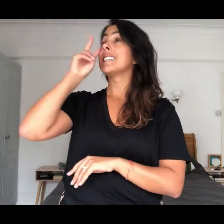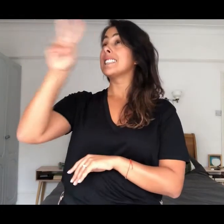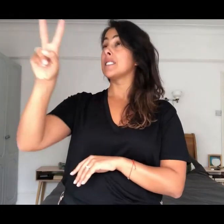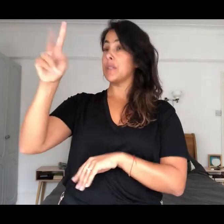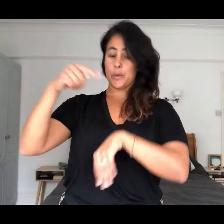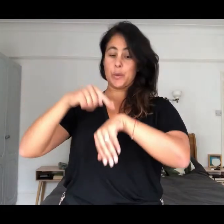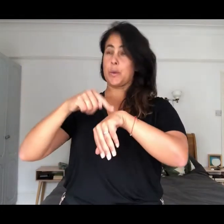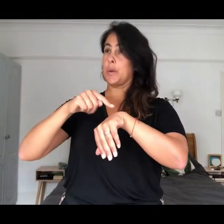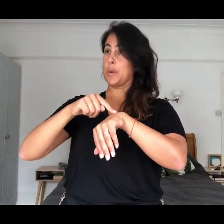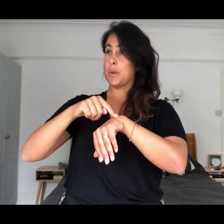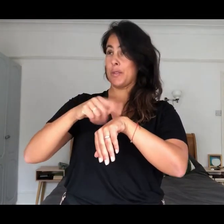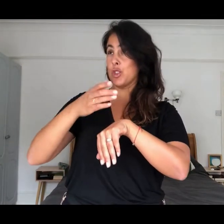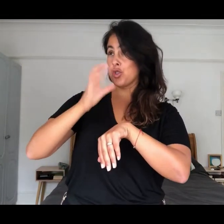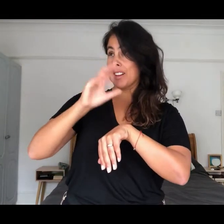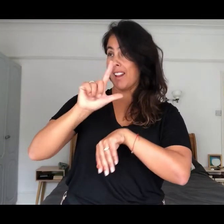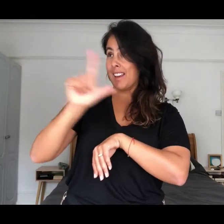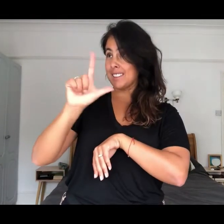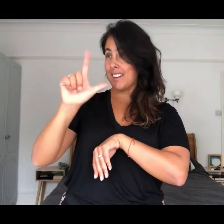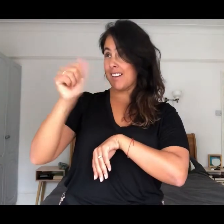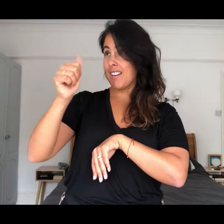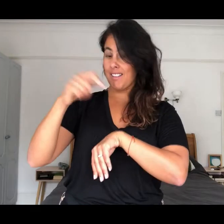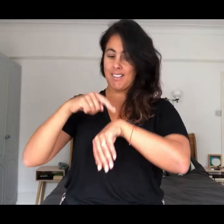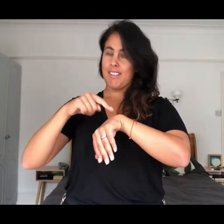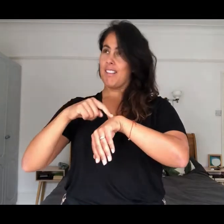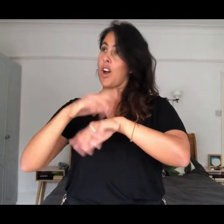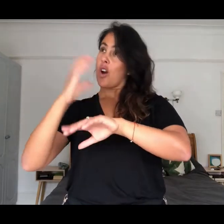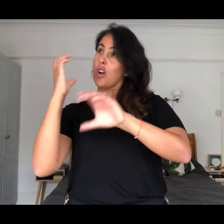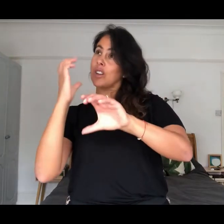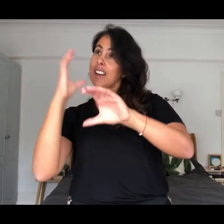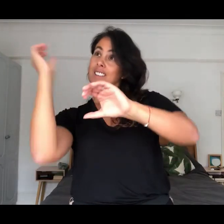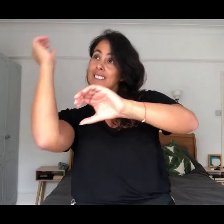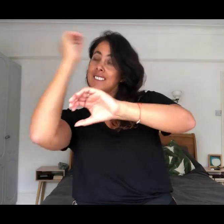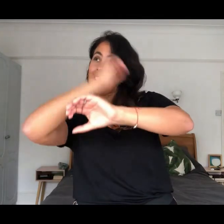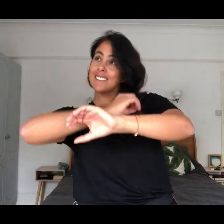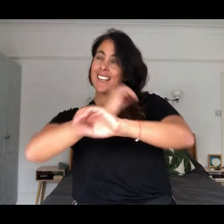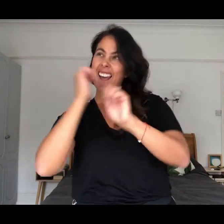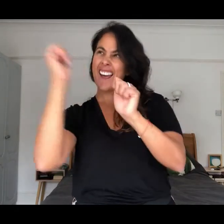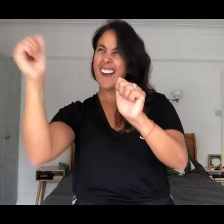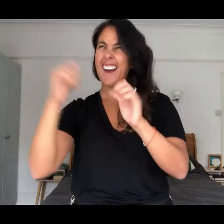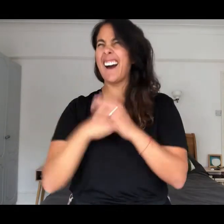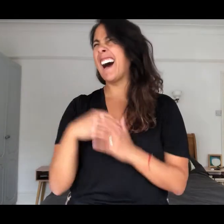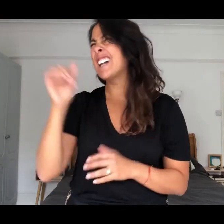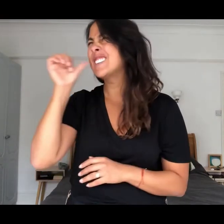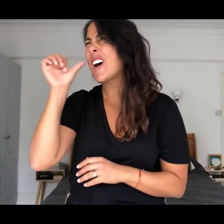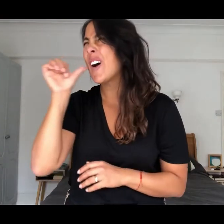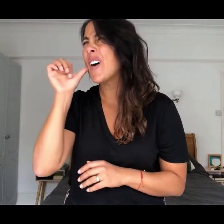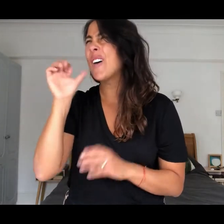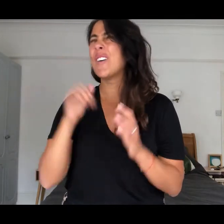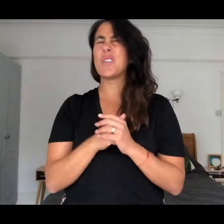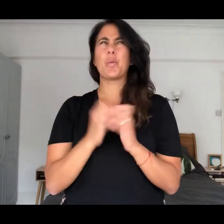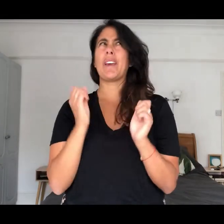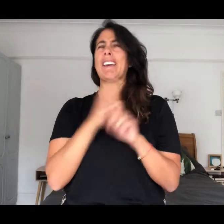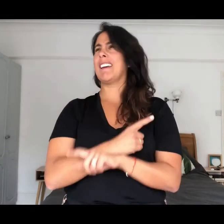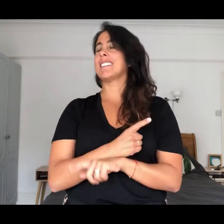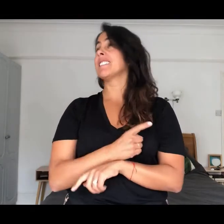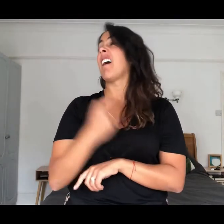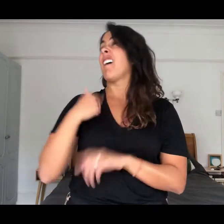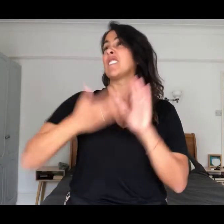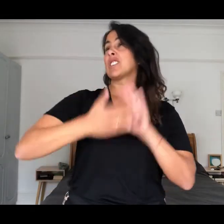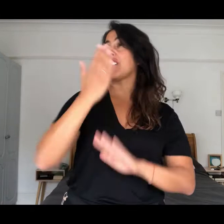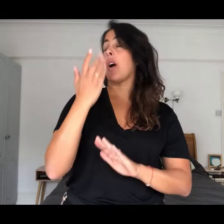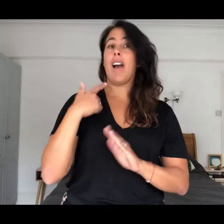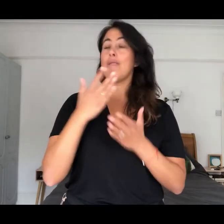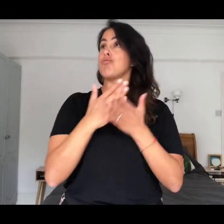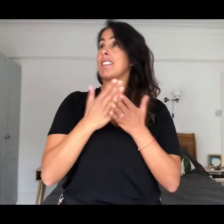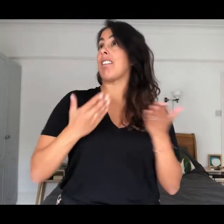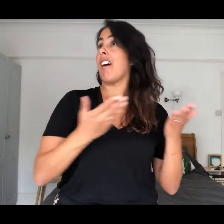for a tipple later? Cocktails at sunset? I know, weird. Gotta go. Got a sourdough in the